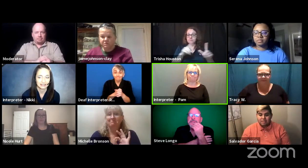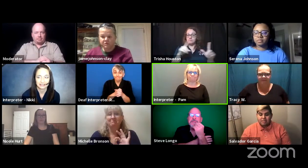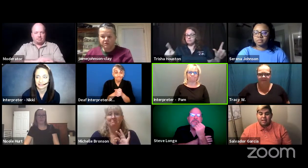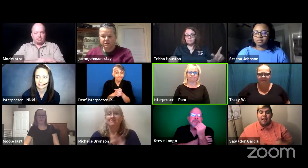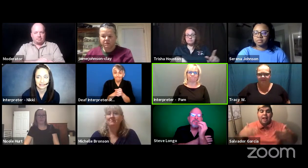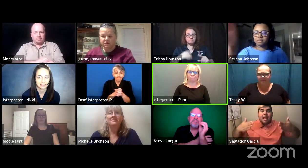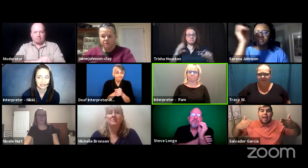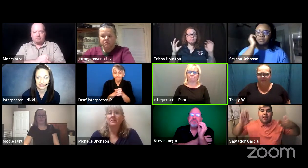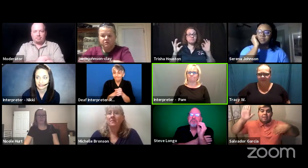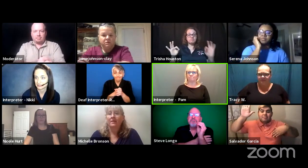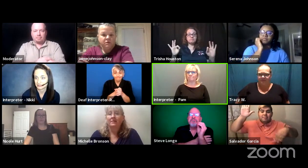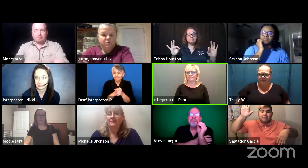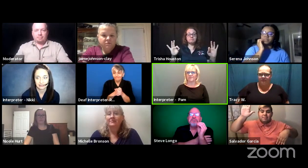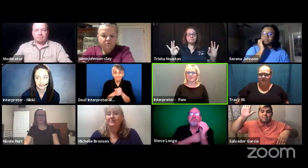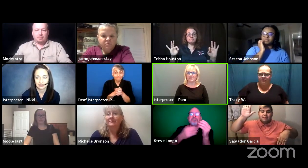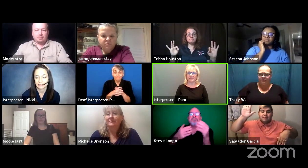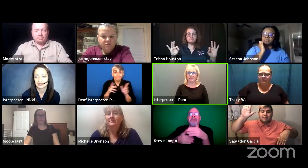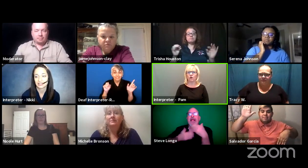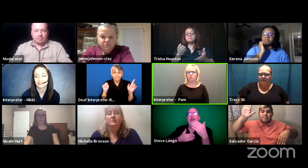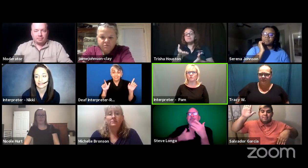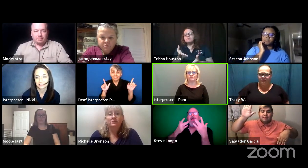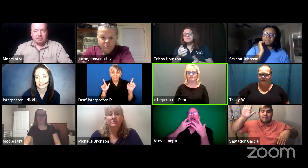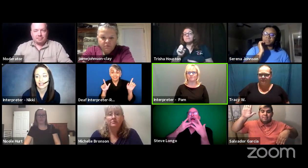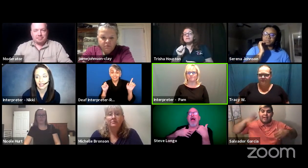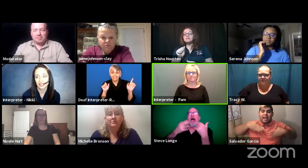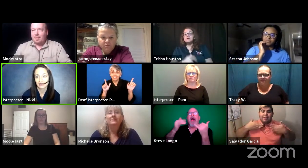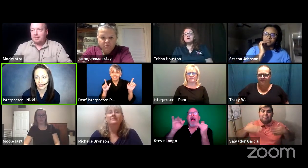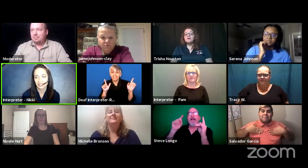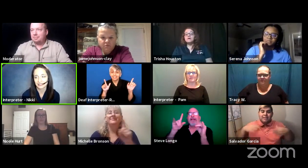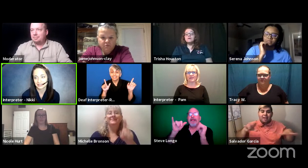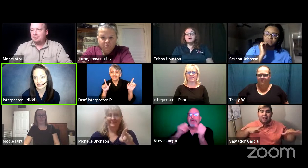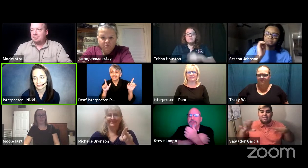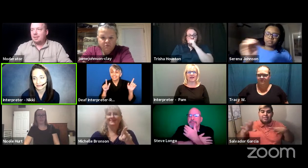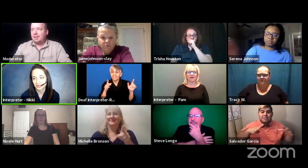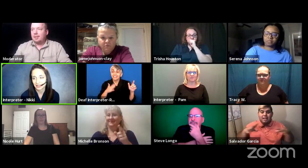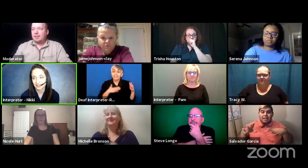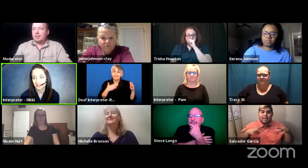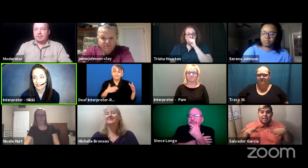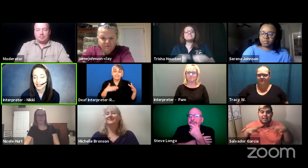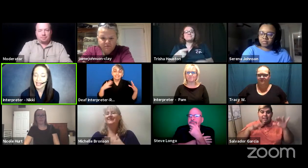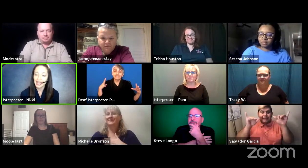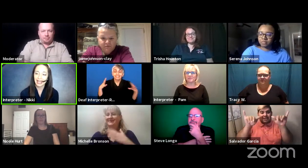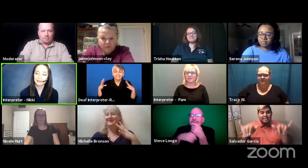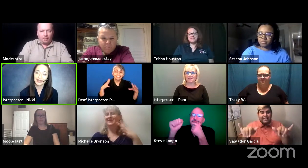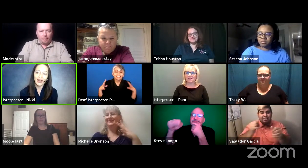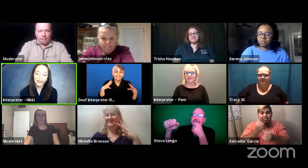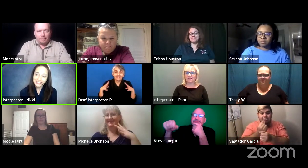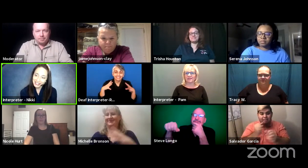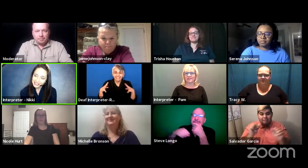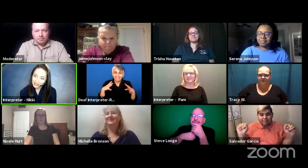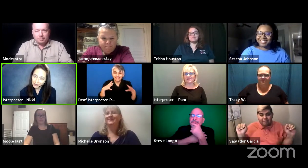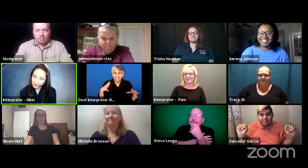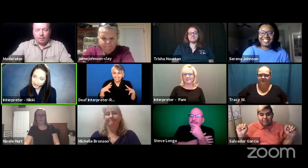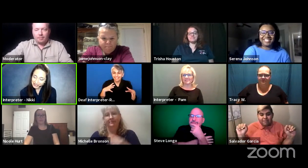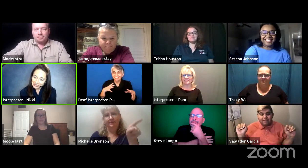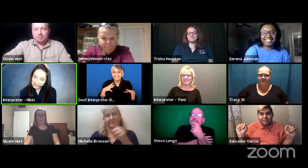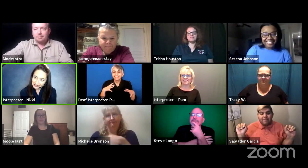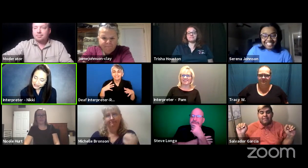Seeing, Sal, I have one, yes. Yes, Sal. Happy holidays, everybody.